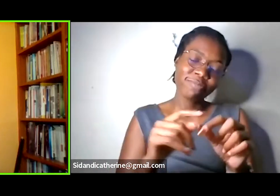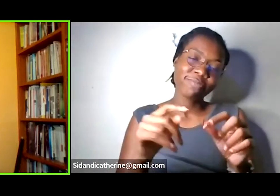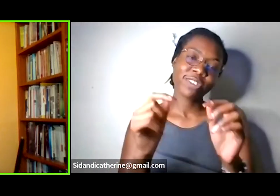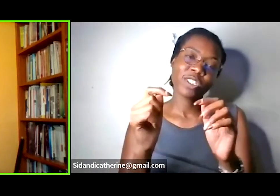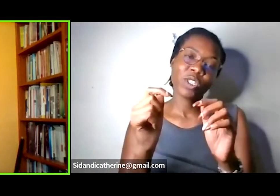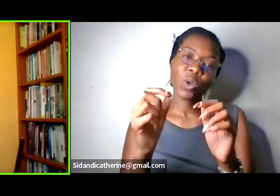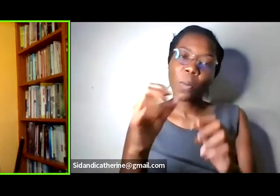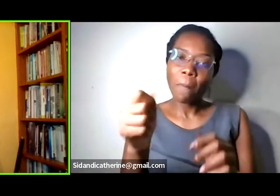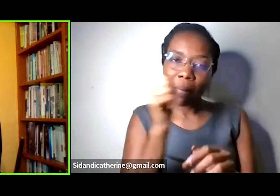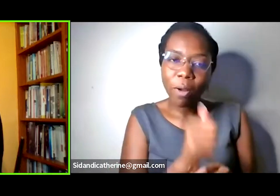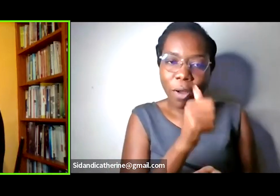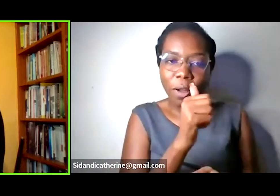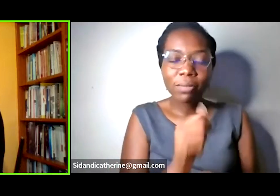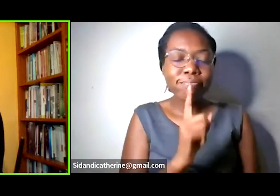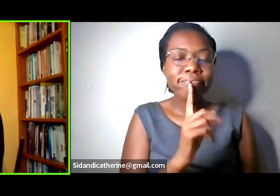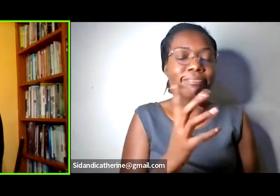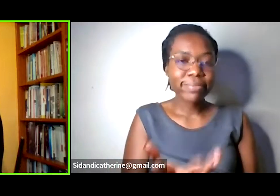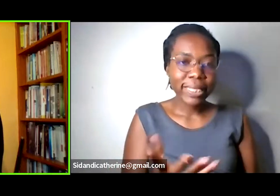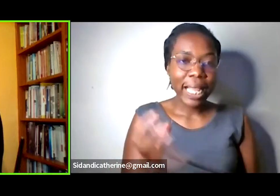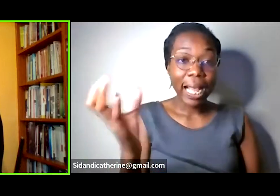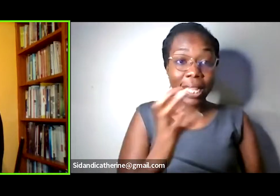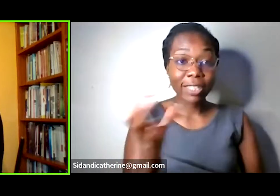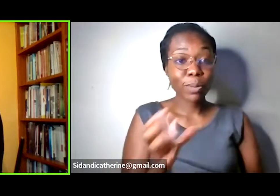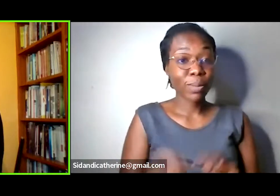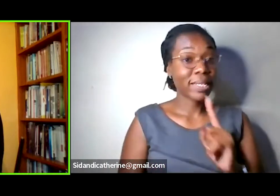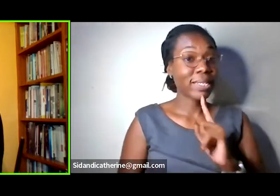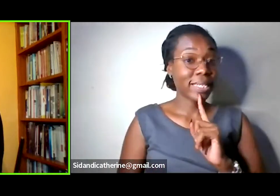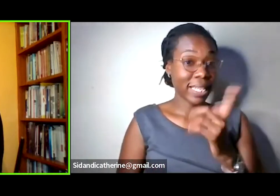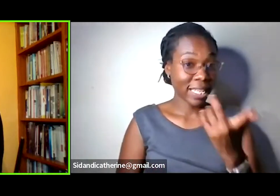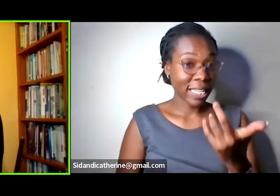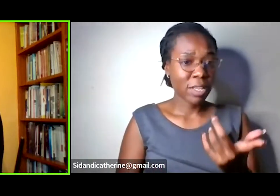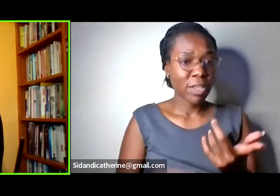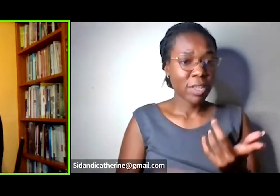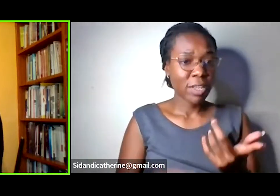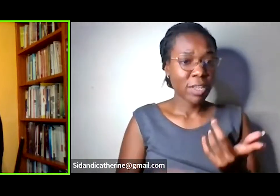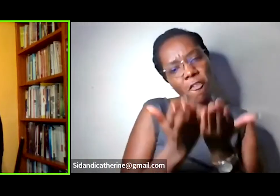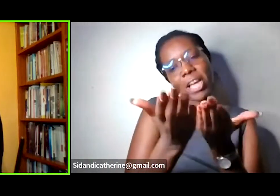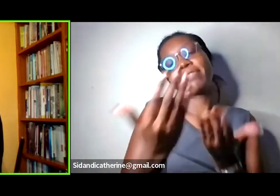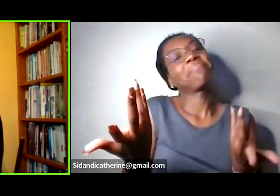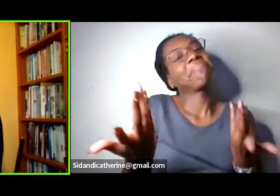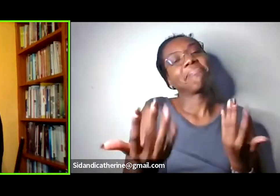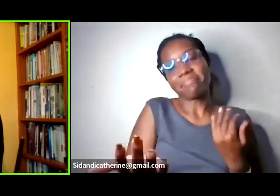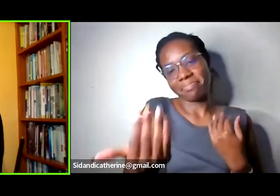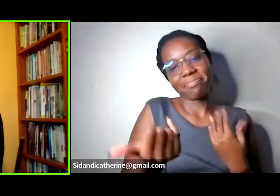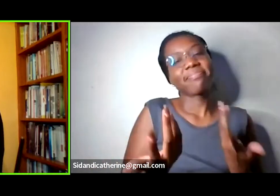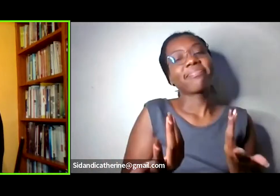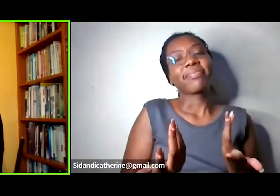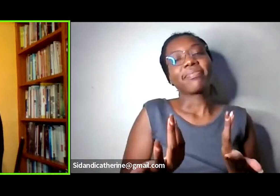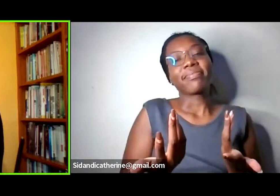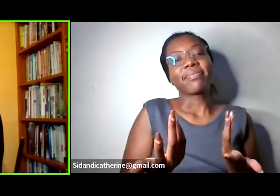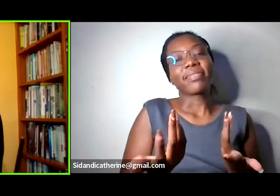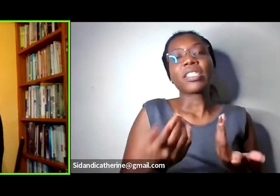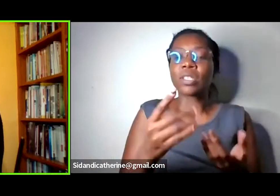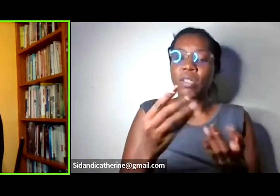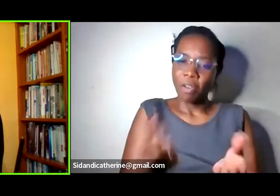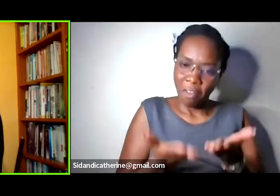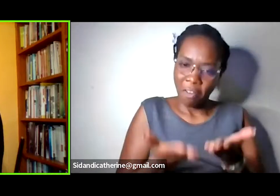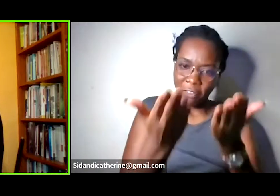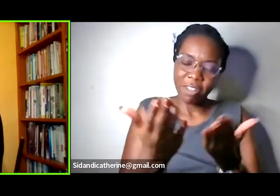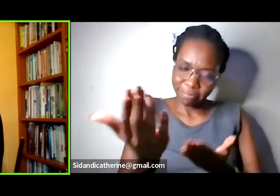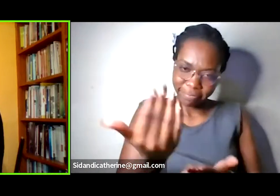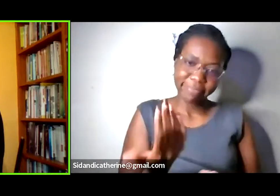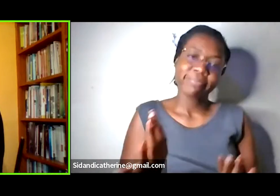got to show that you're for real. Yeah, I've done this. I've helped this. Look, this is my track record. These